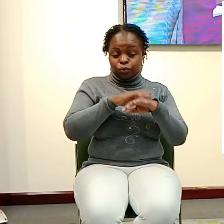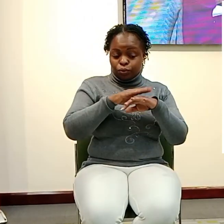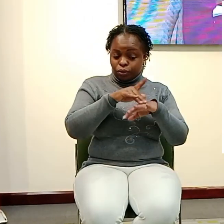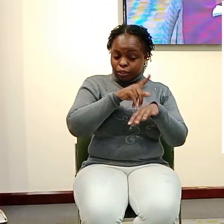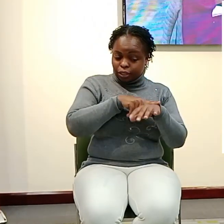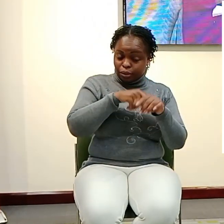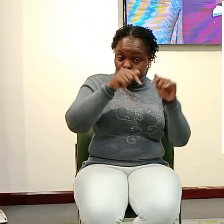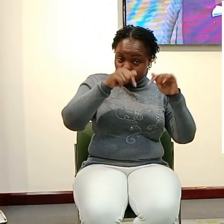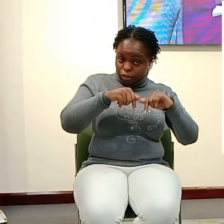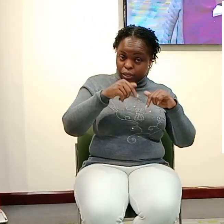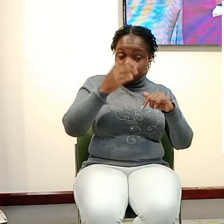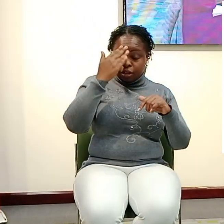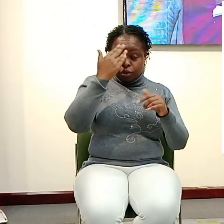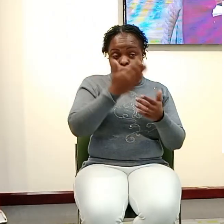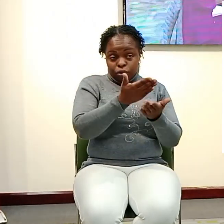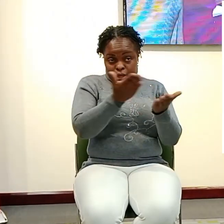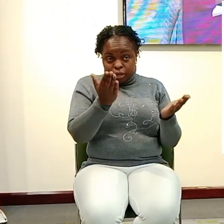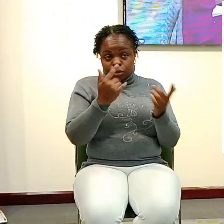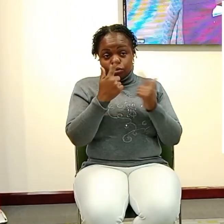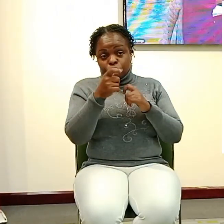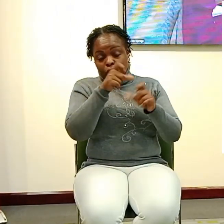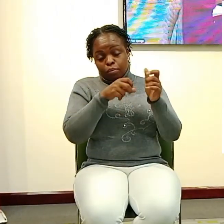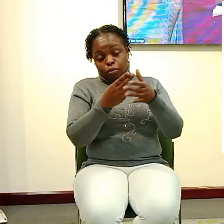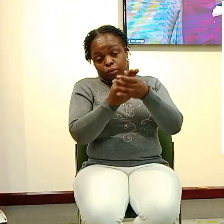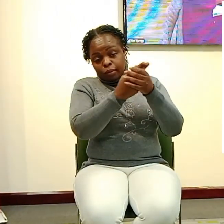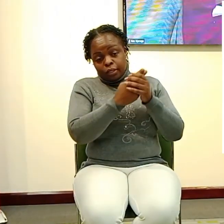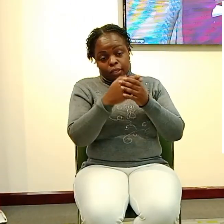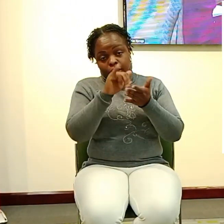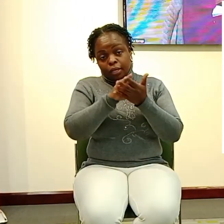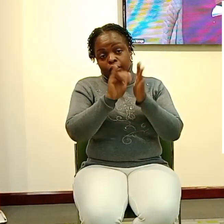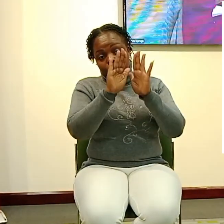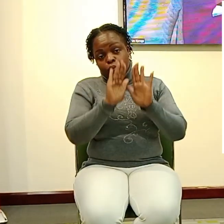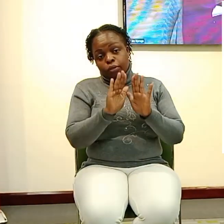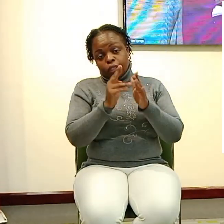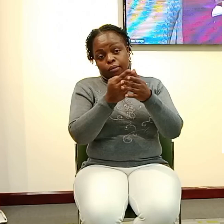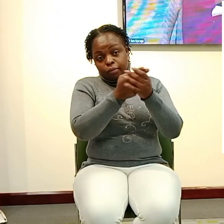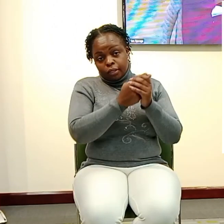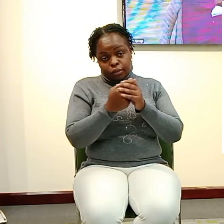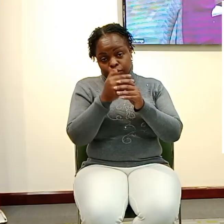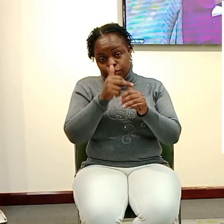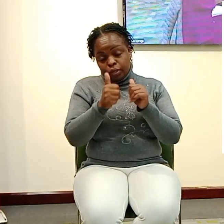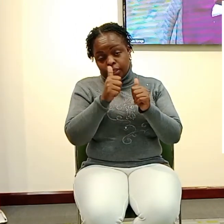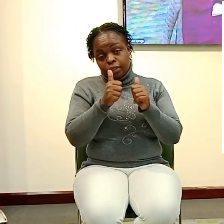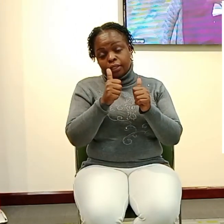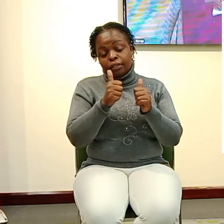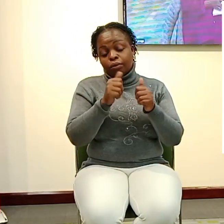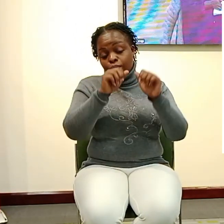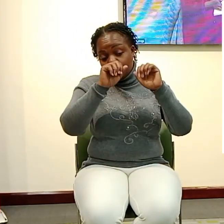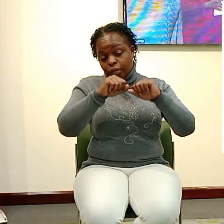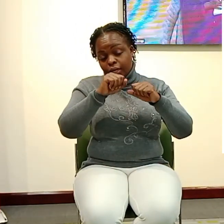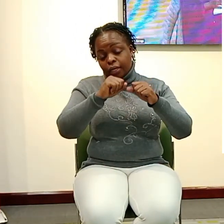talk about your partnership, a very, very important partnership, which we fully support and of which we're